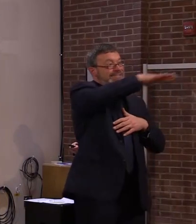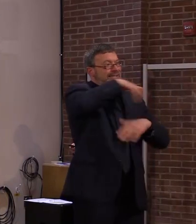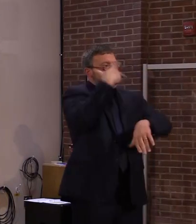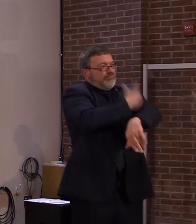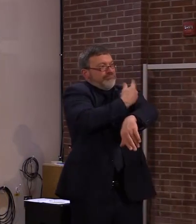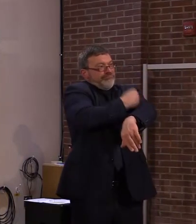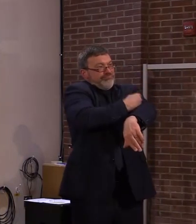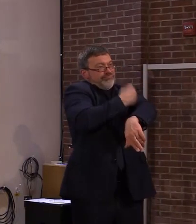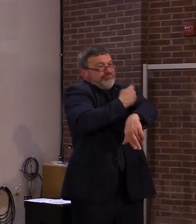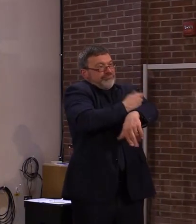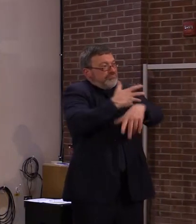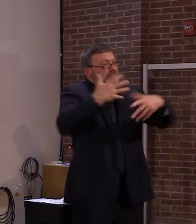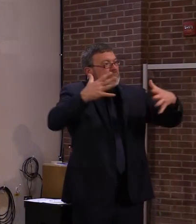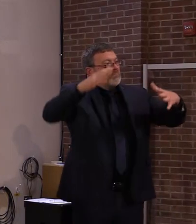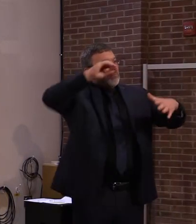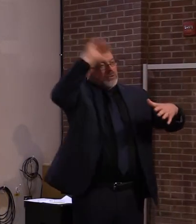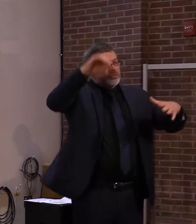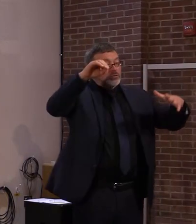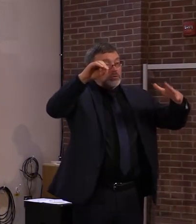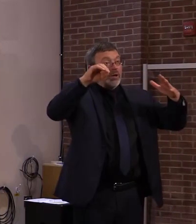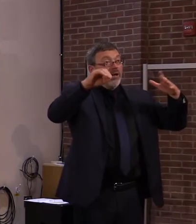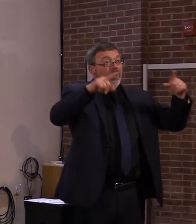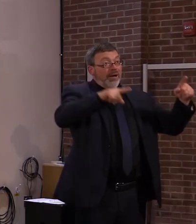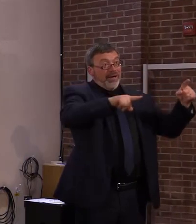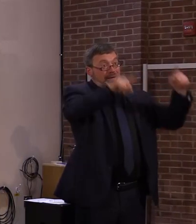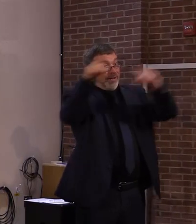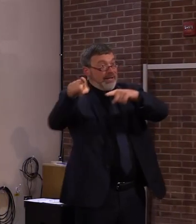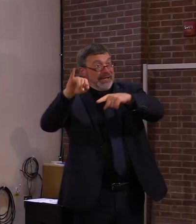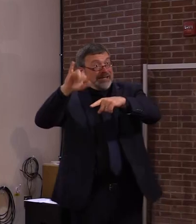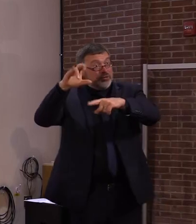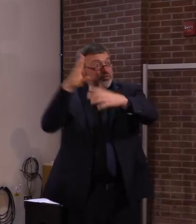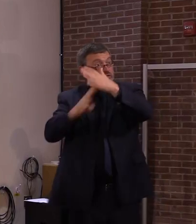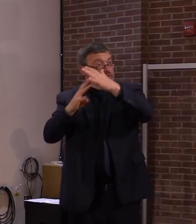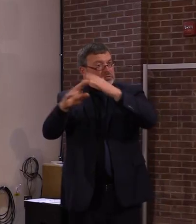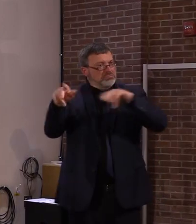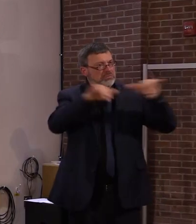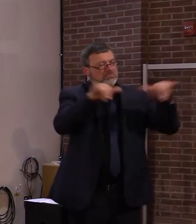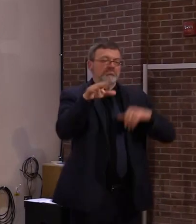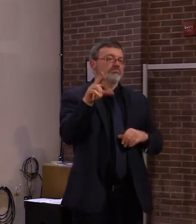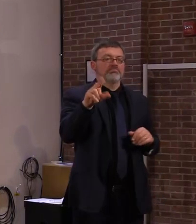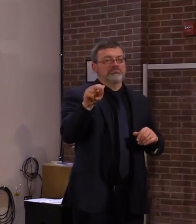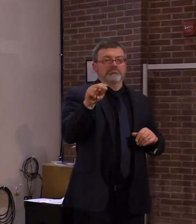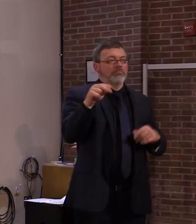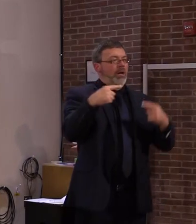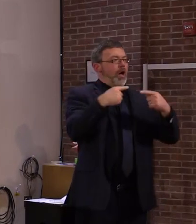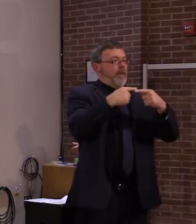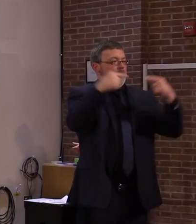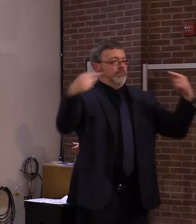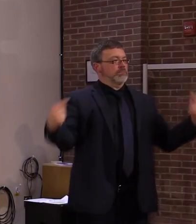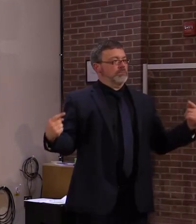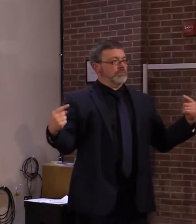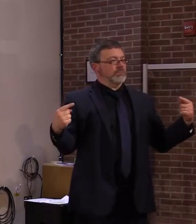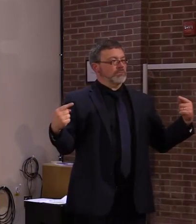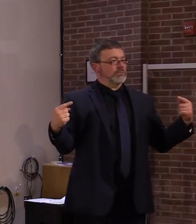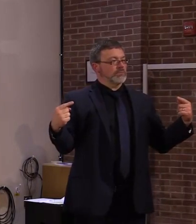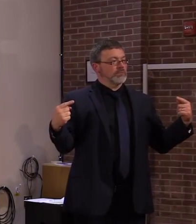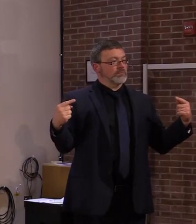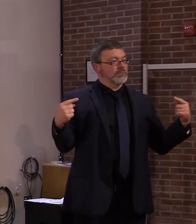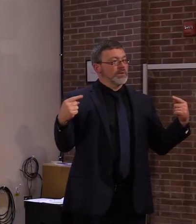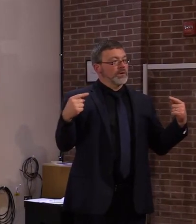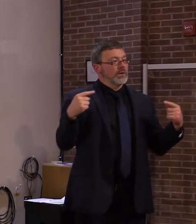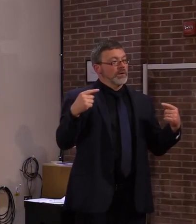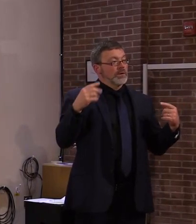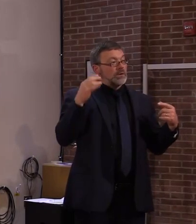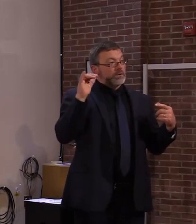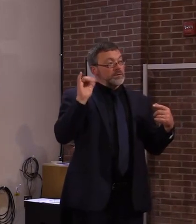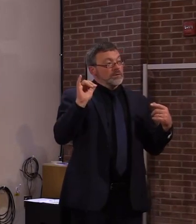what's going on in the ICUs, especially when we know, at least in the COVID cases, it's